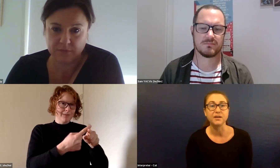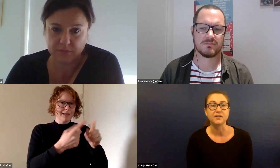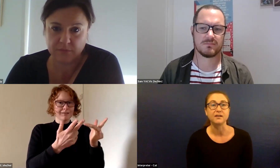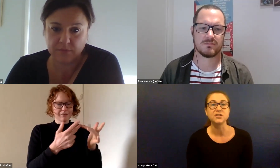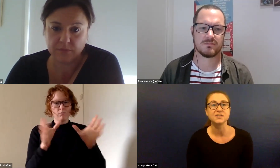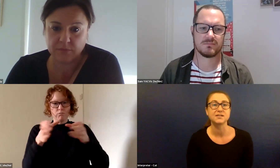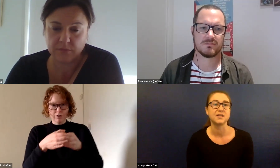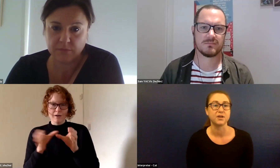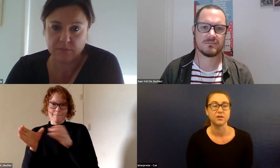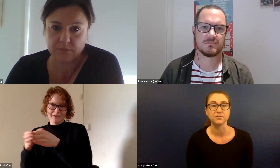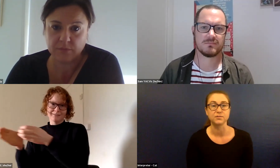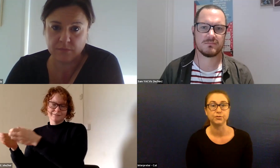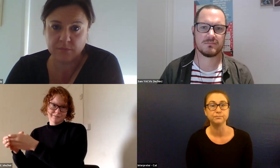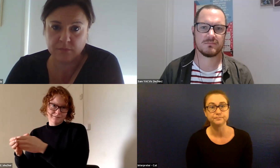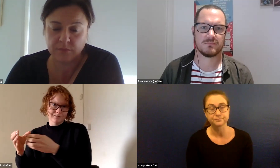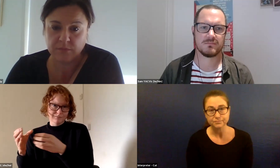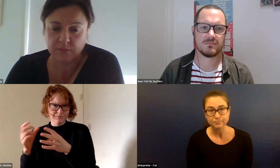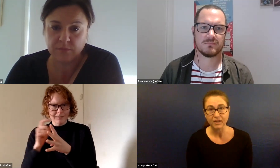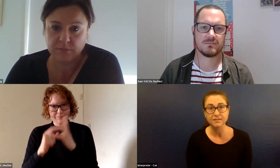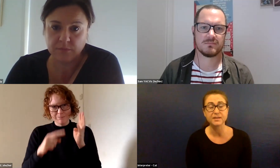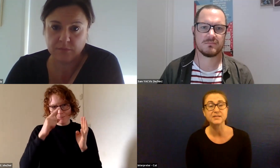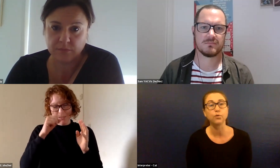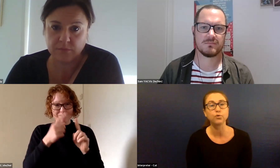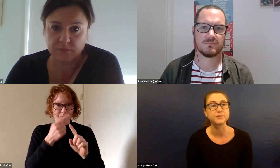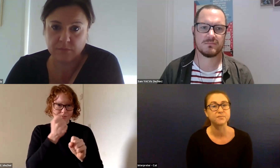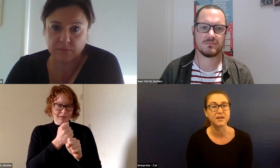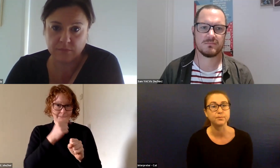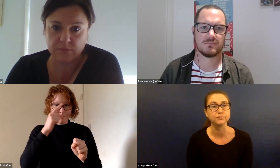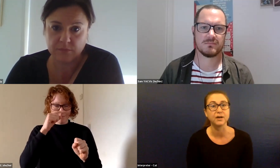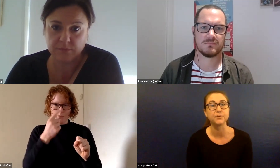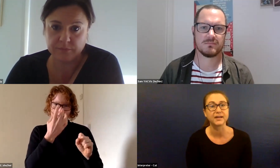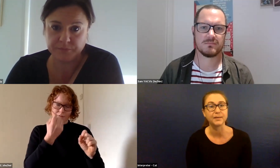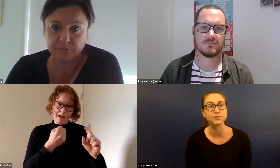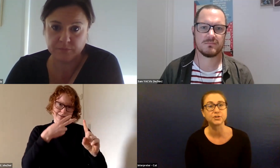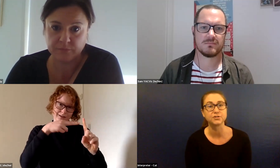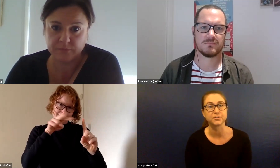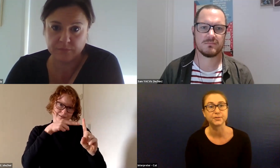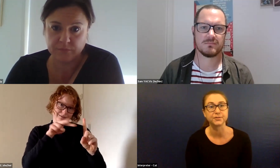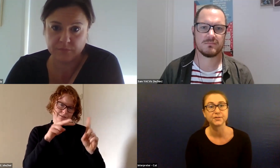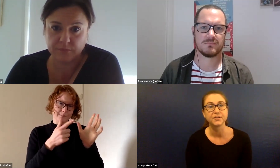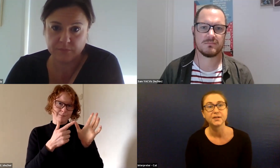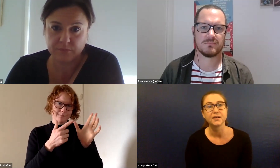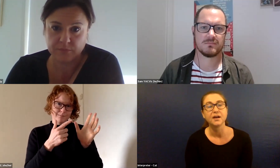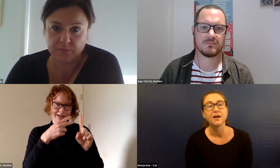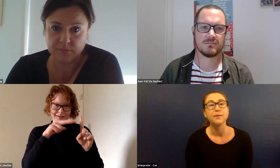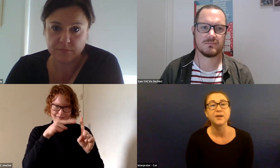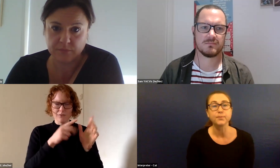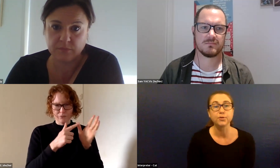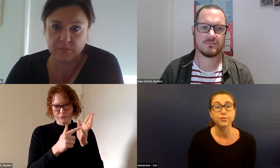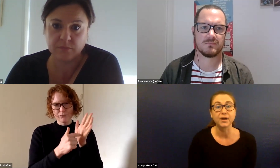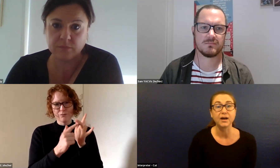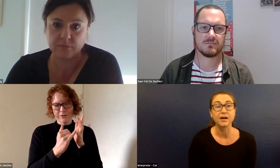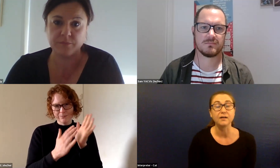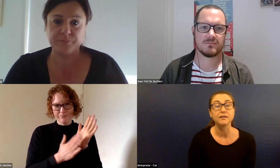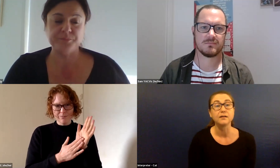in that meeting just as anybody else would. It means that all groups of people are really able to contribute. People